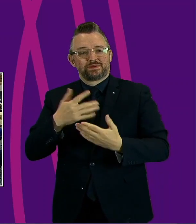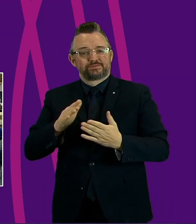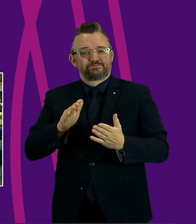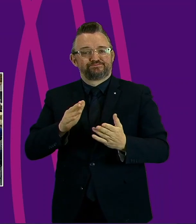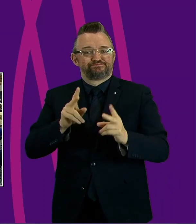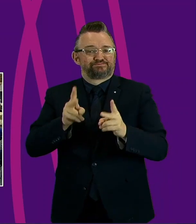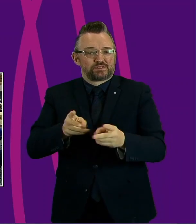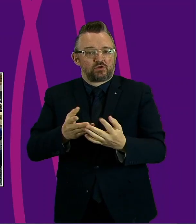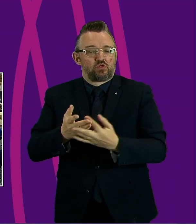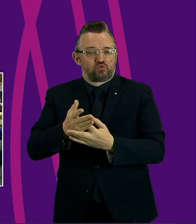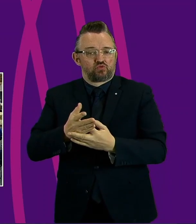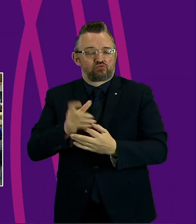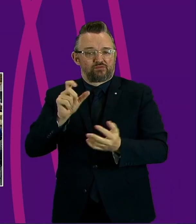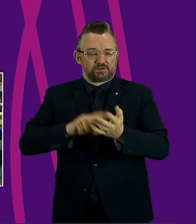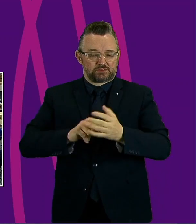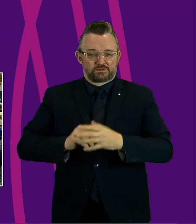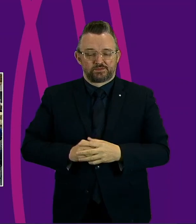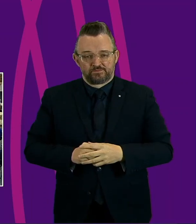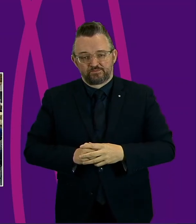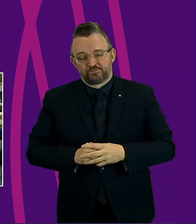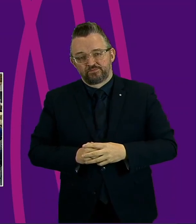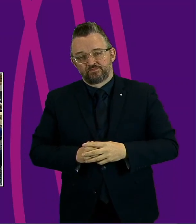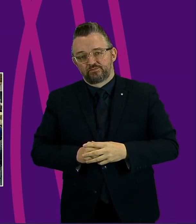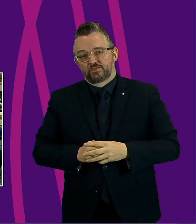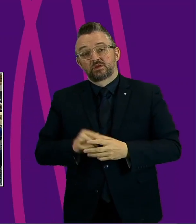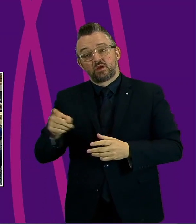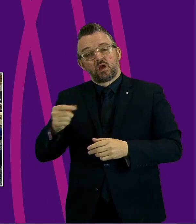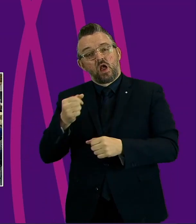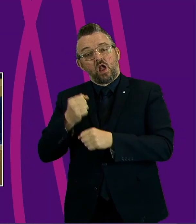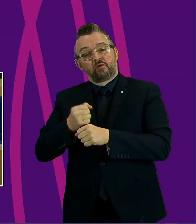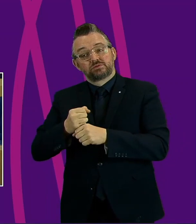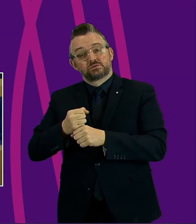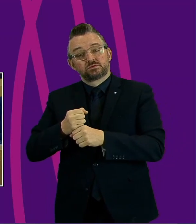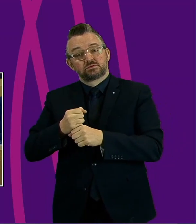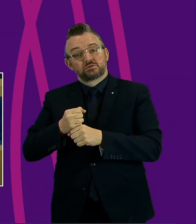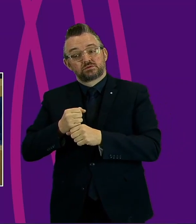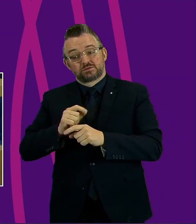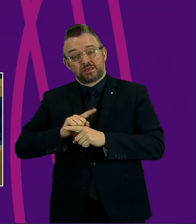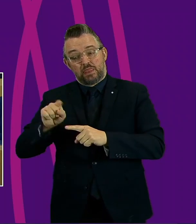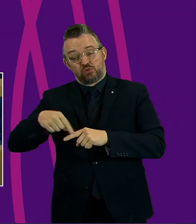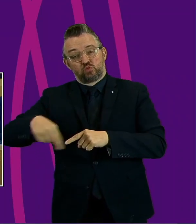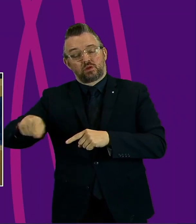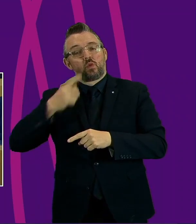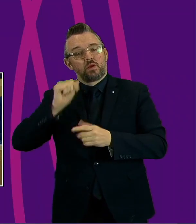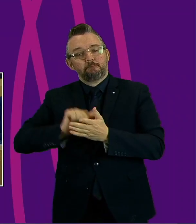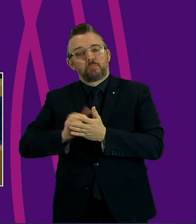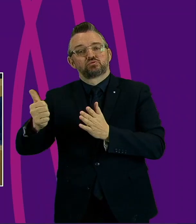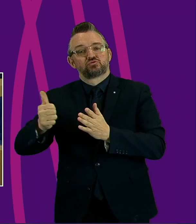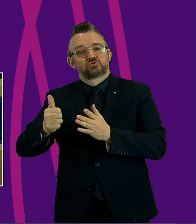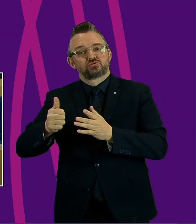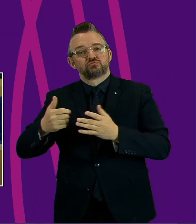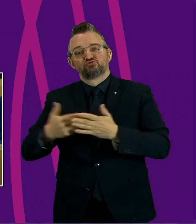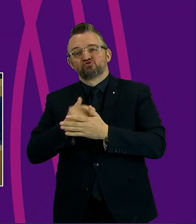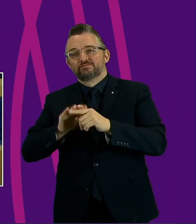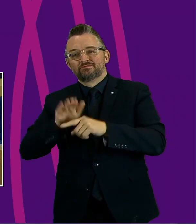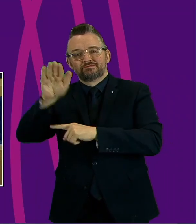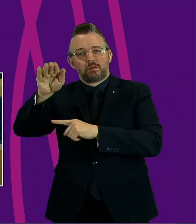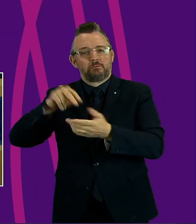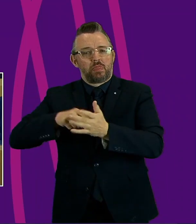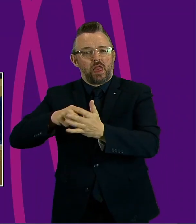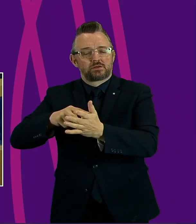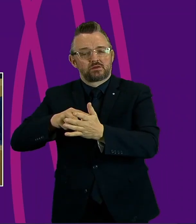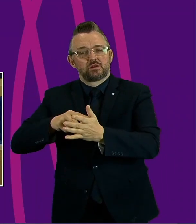this pandemic. But with the government's roadmap due to be published later this week, I would like to look a little further ahead. The